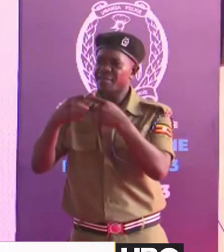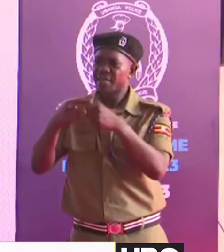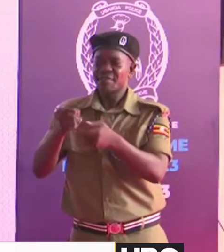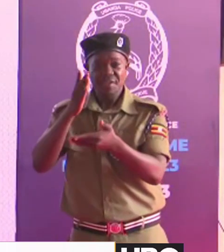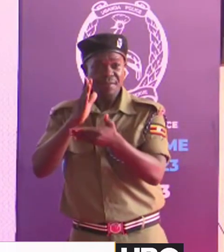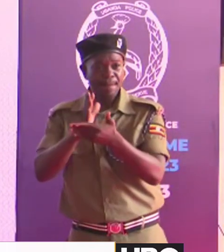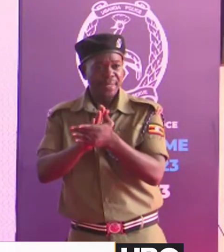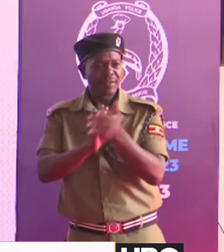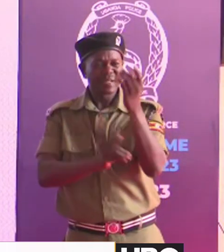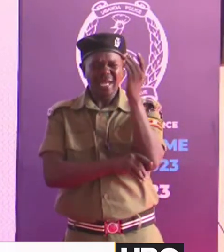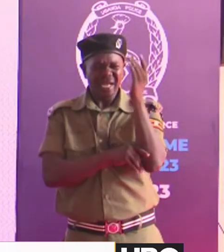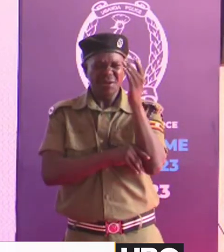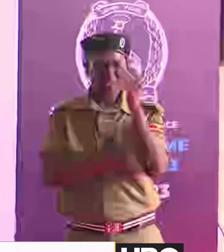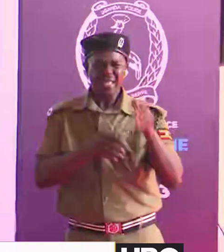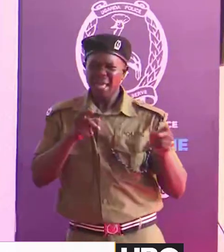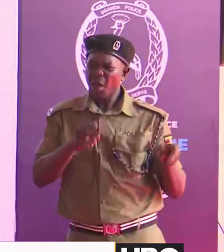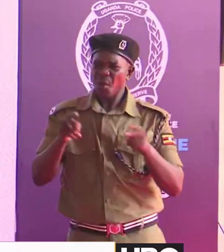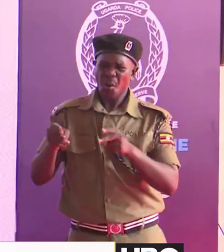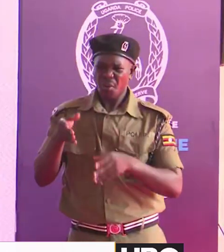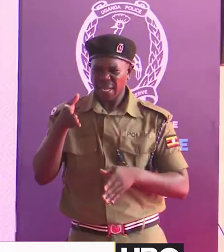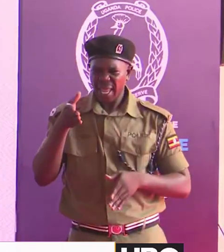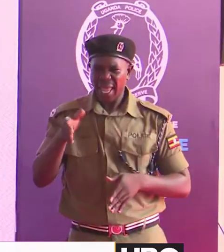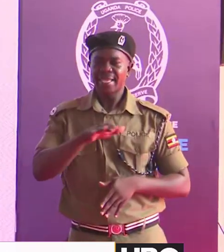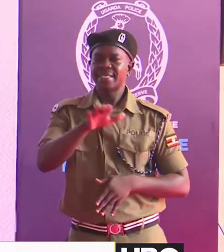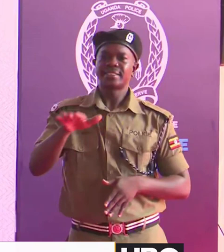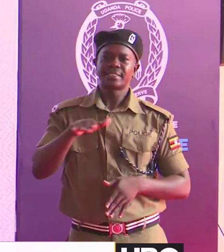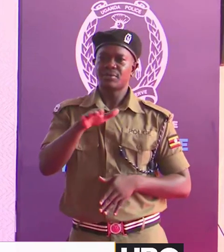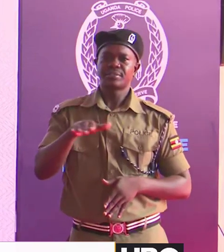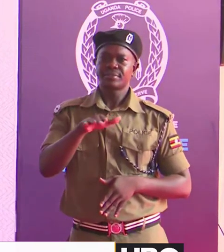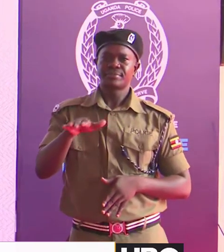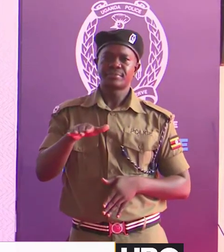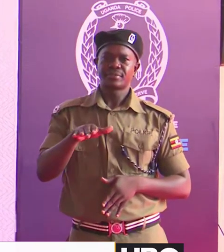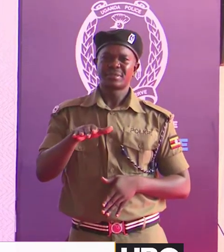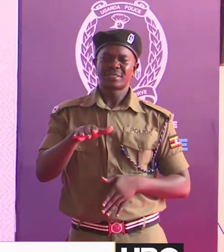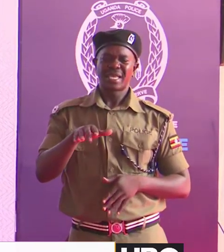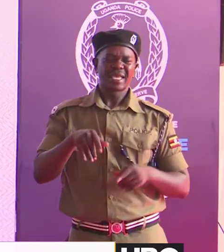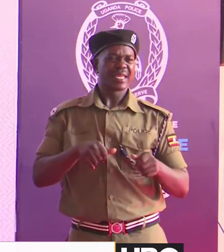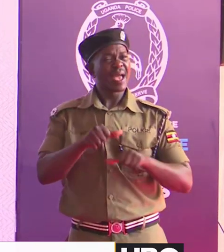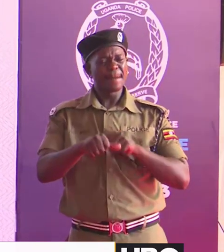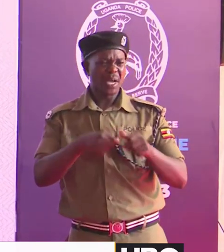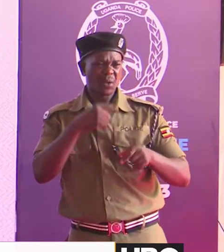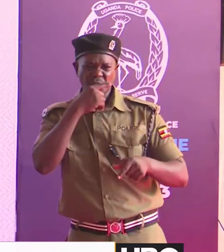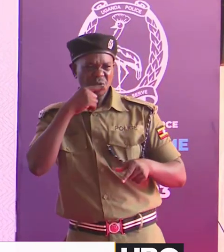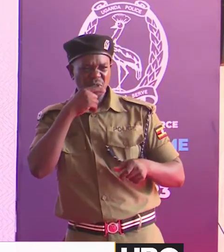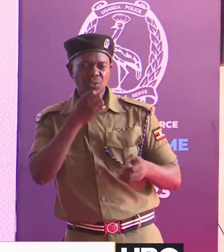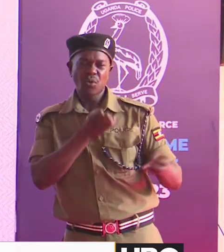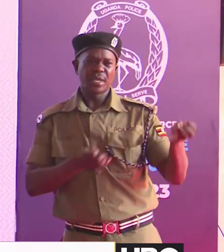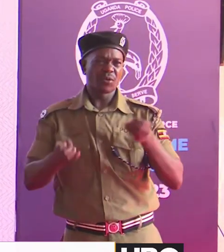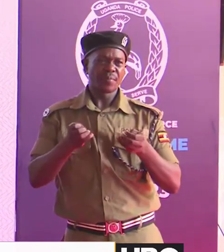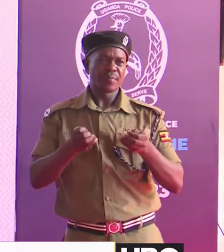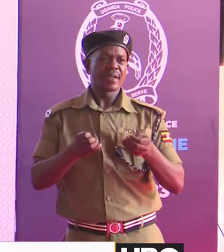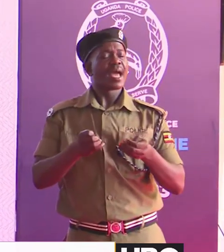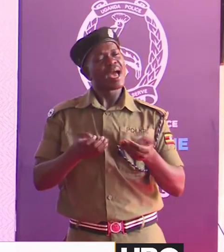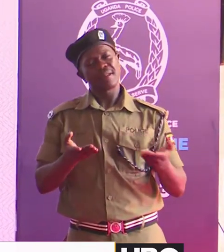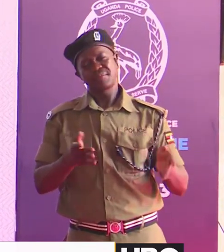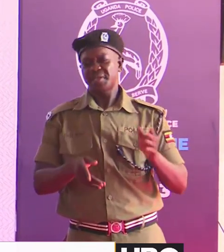in urban areas. And the causes range from social, economic, and sometimes political. So